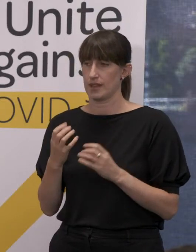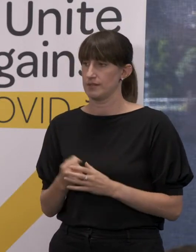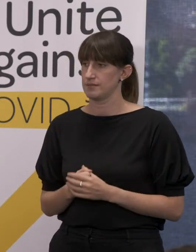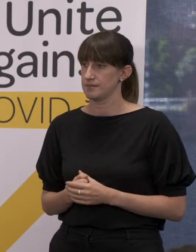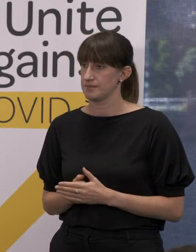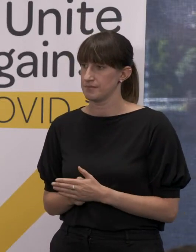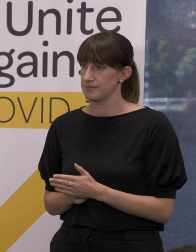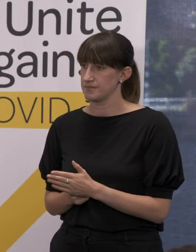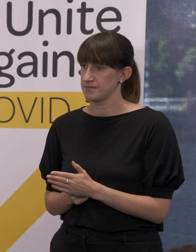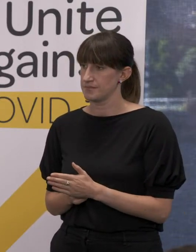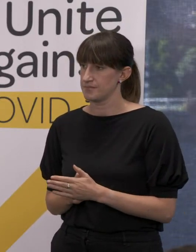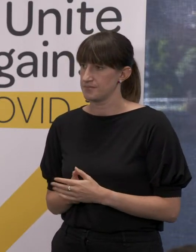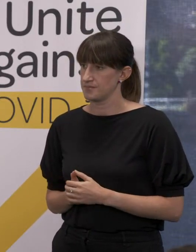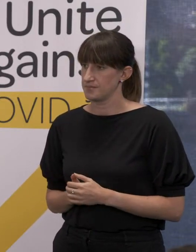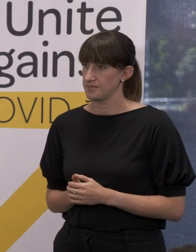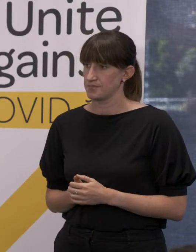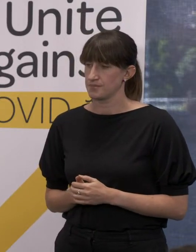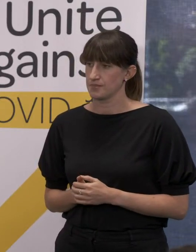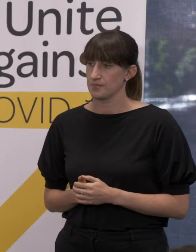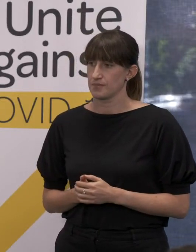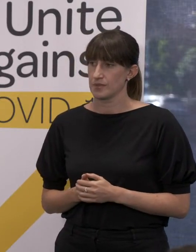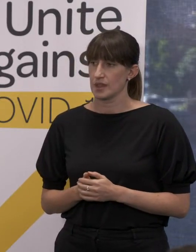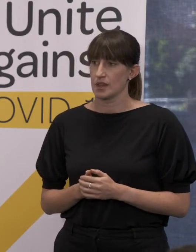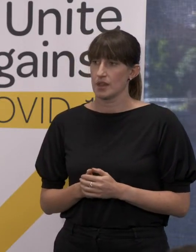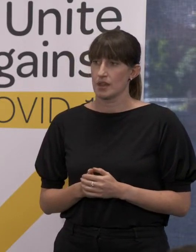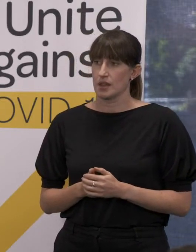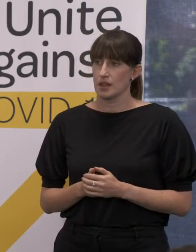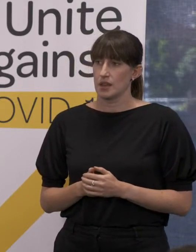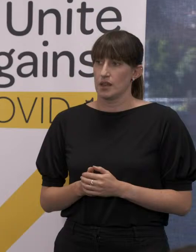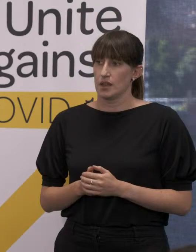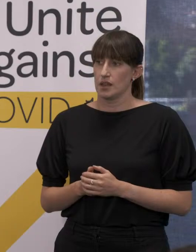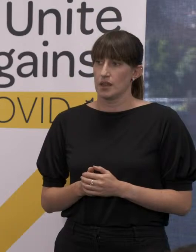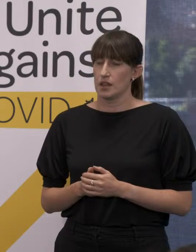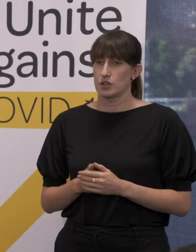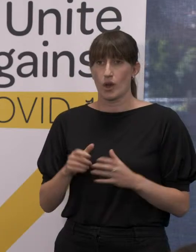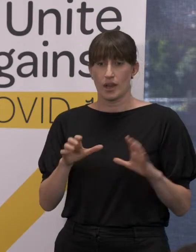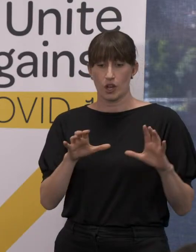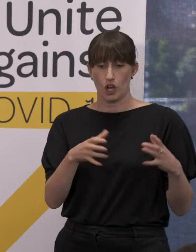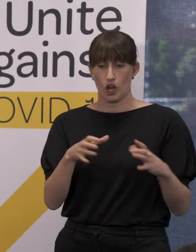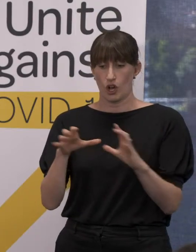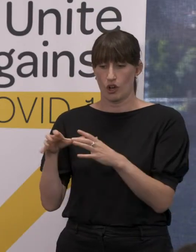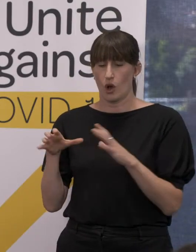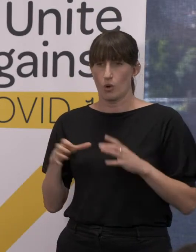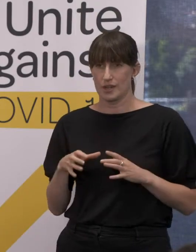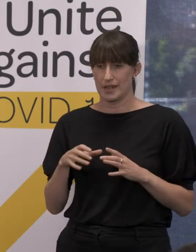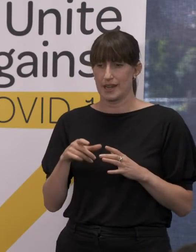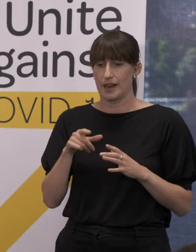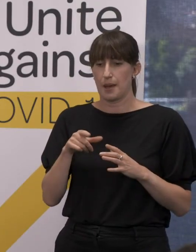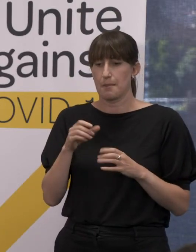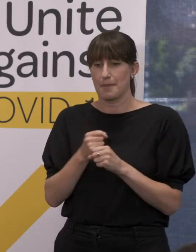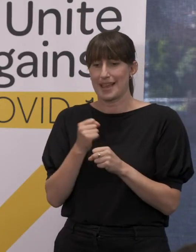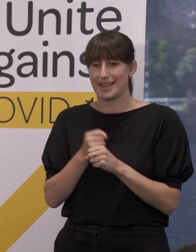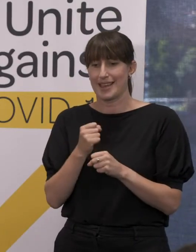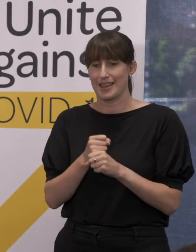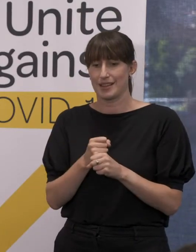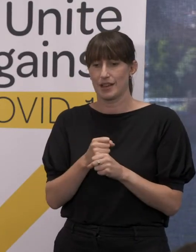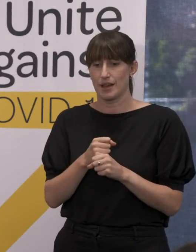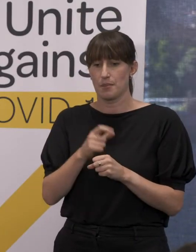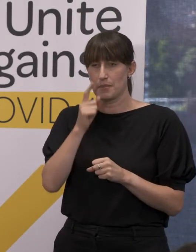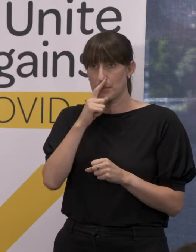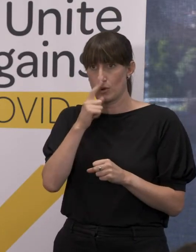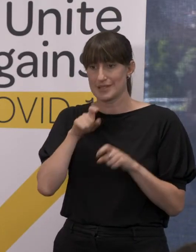been advocated for by various epidemiologists. Why has it taken you so long to suggest tightening the rules? Just to go back